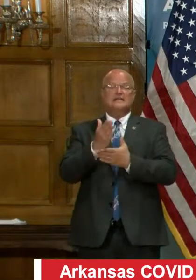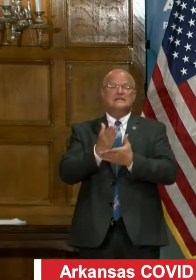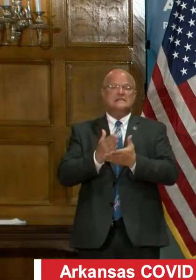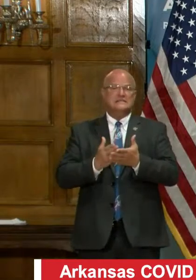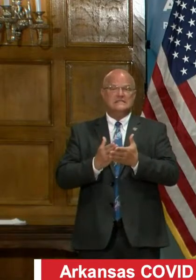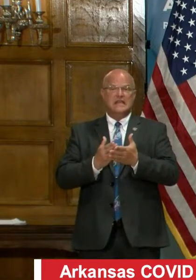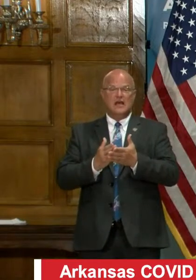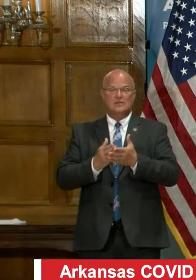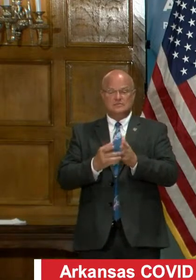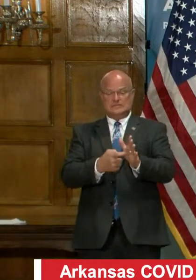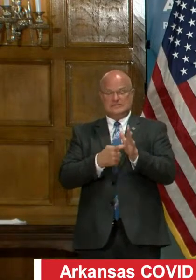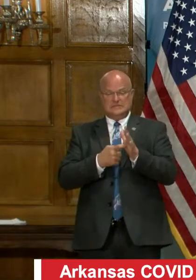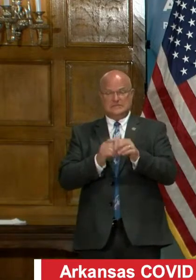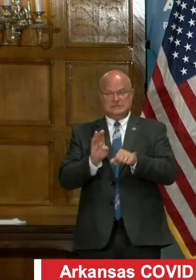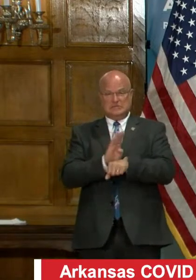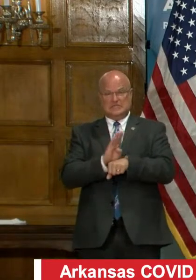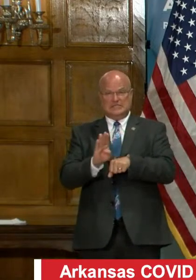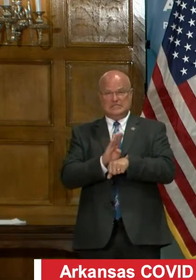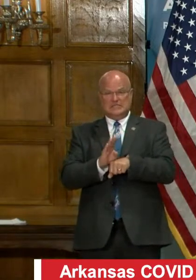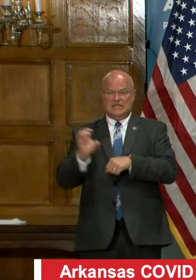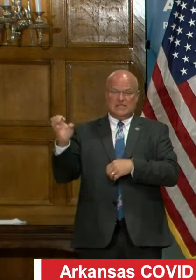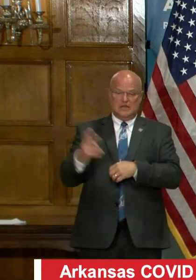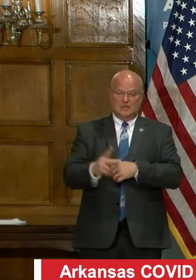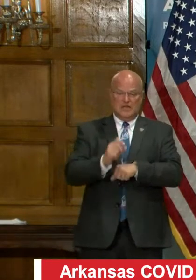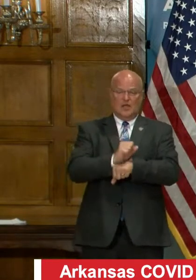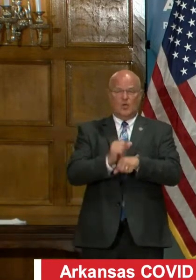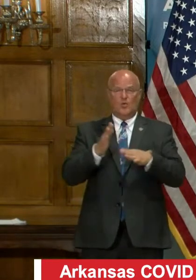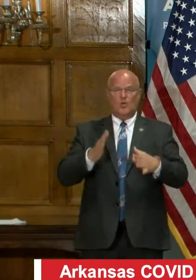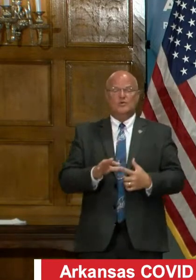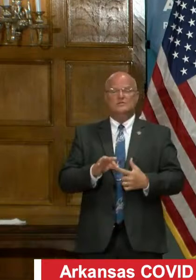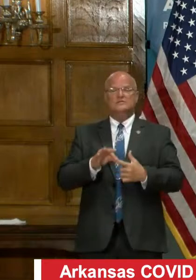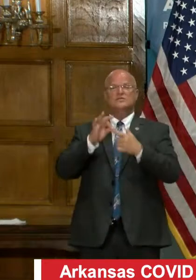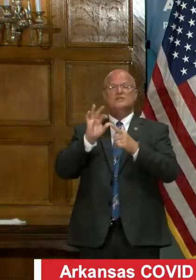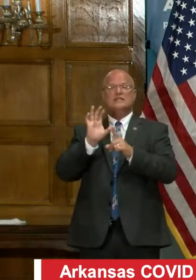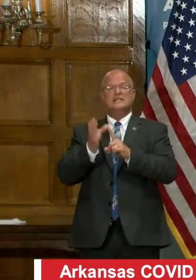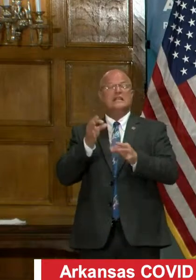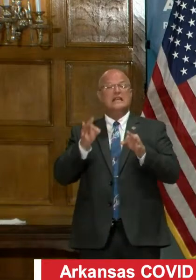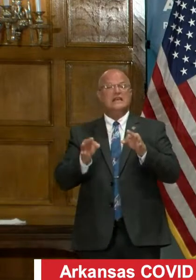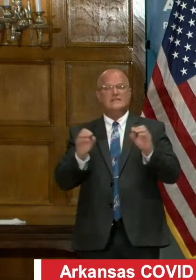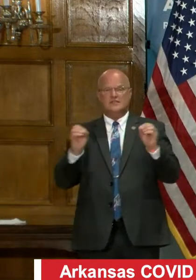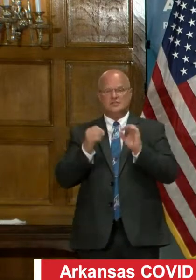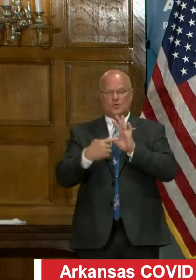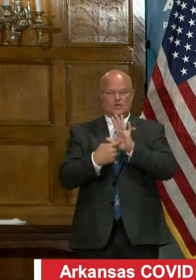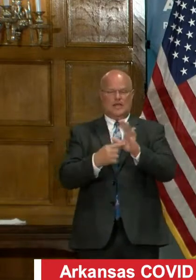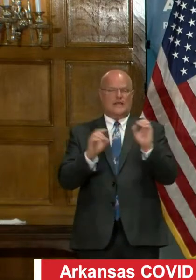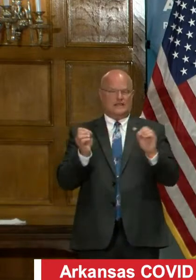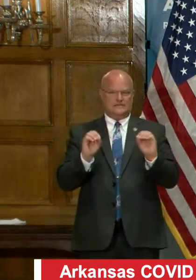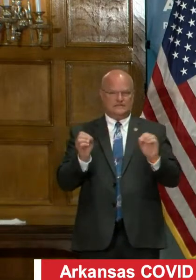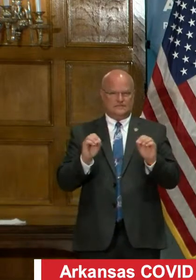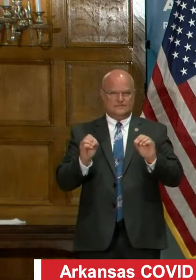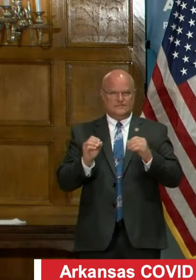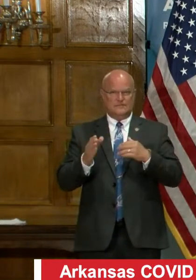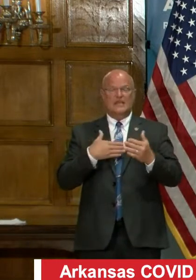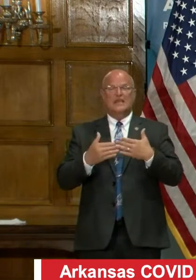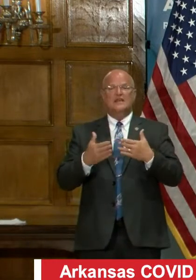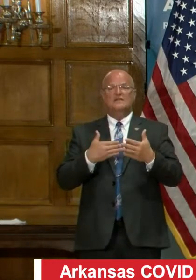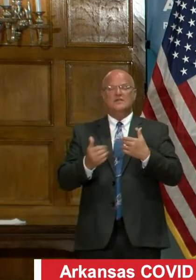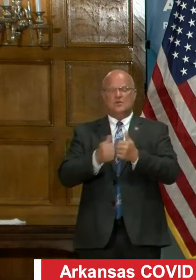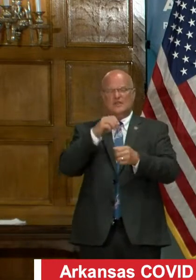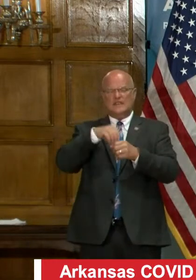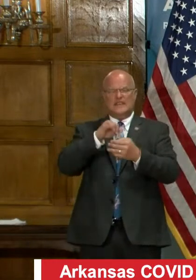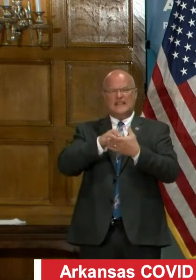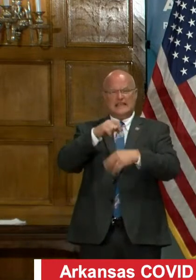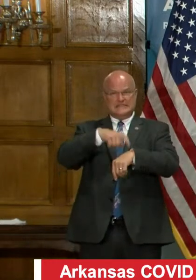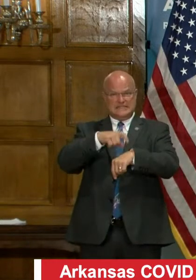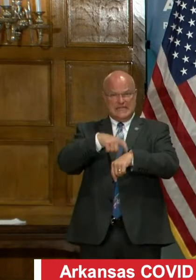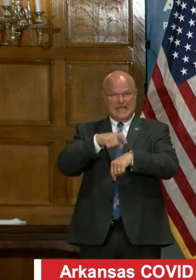some essential businesses to return workers under certain conditions if they're asymptomatic, even if they're within that